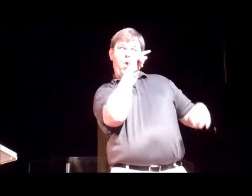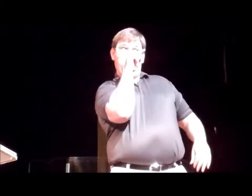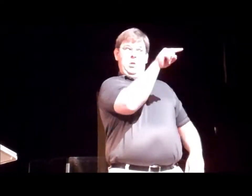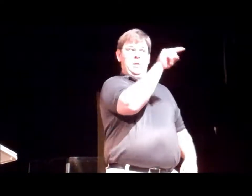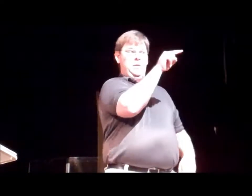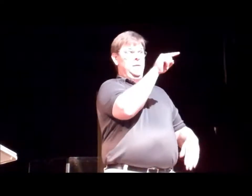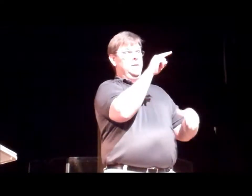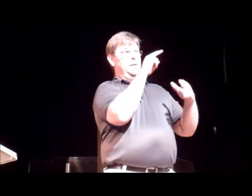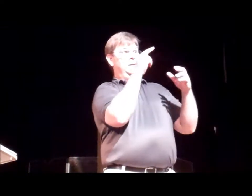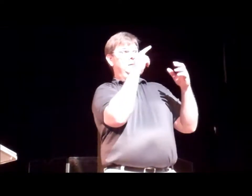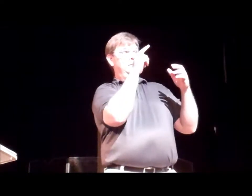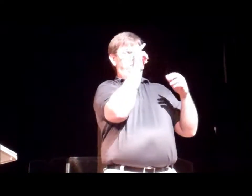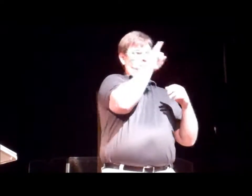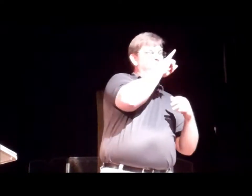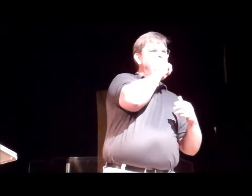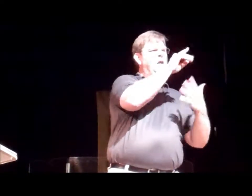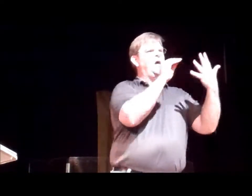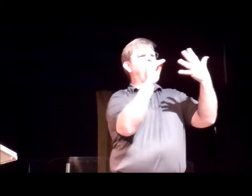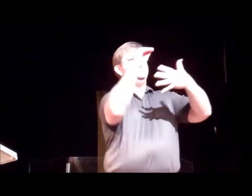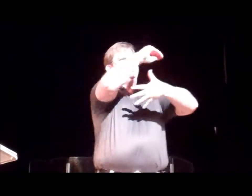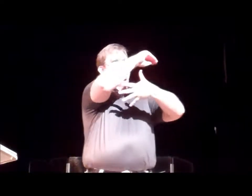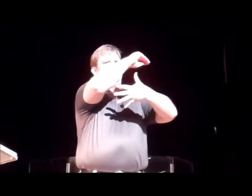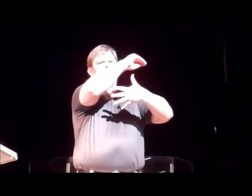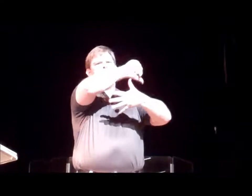There are some people who feel that